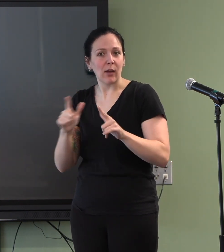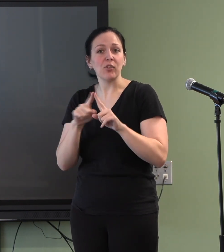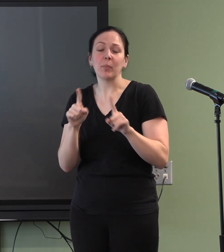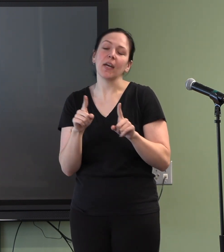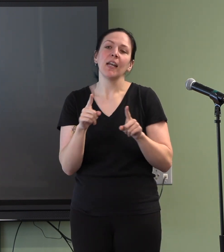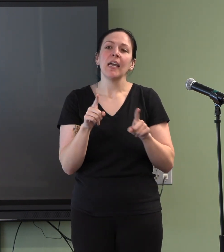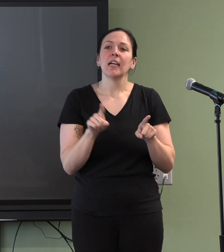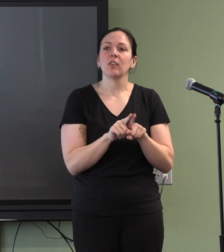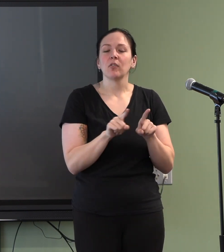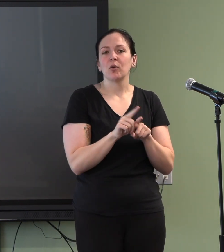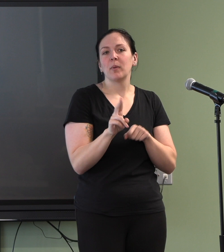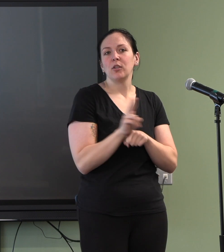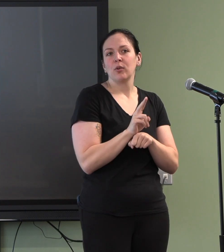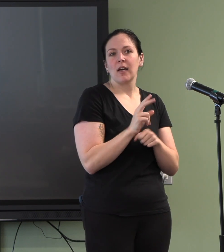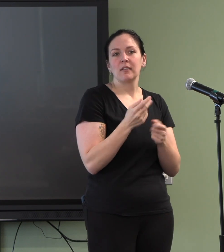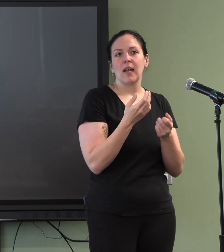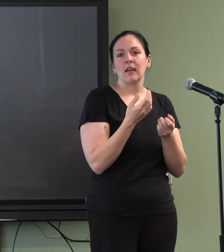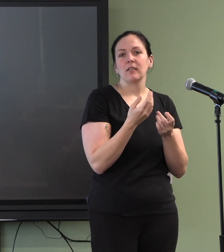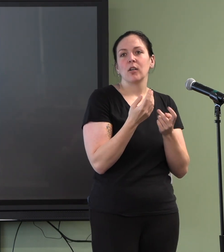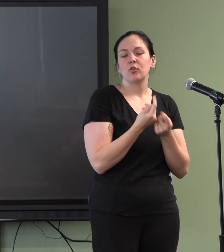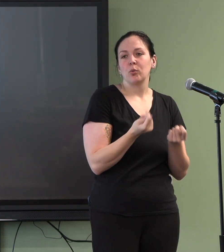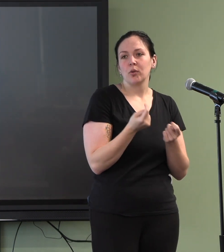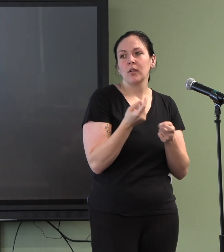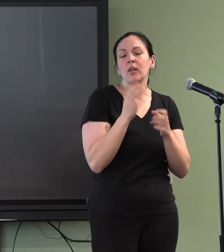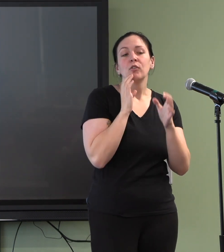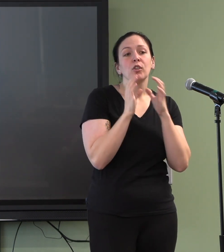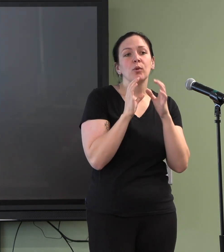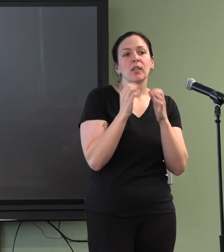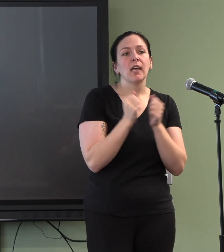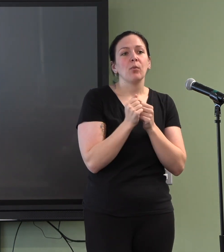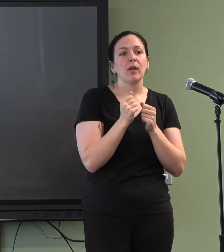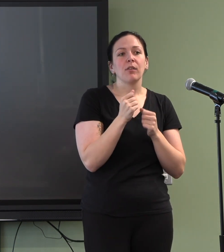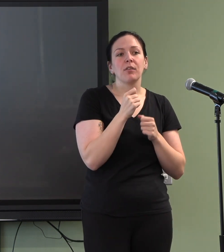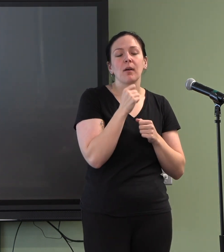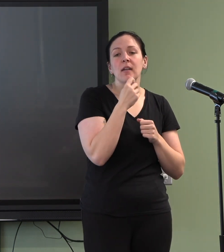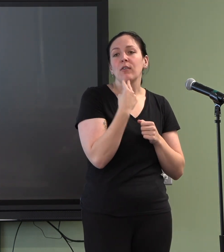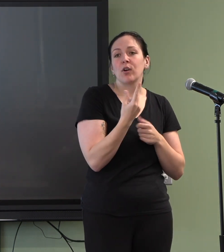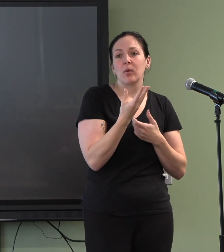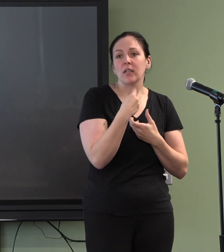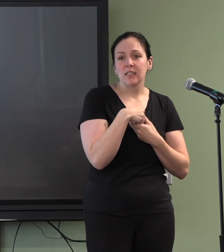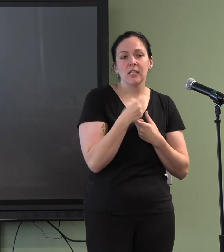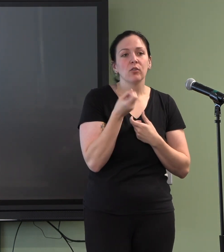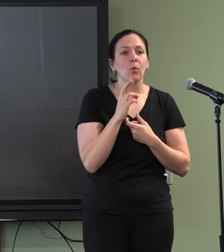language, but it's also been utilized as a tool to communicate with nonverbal autistics